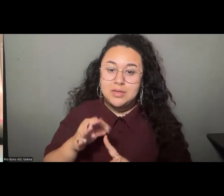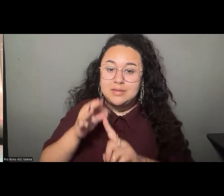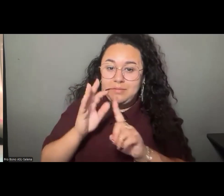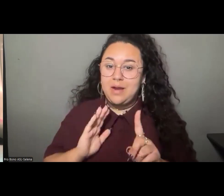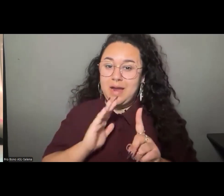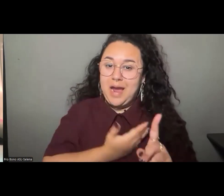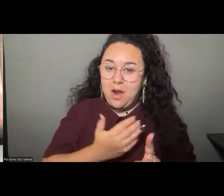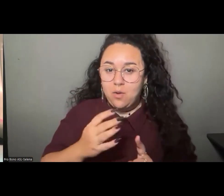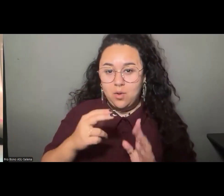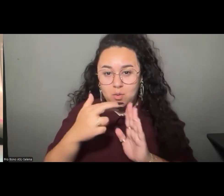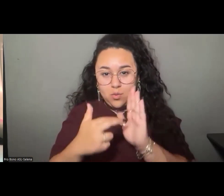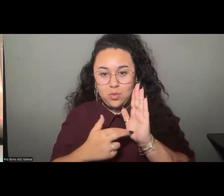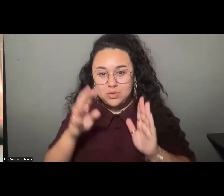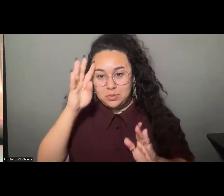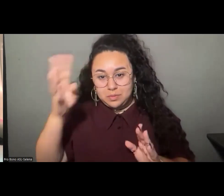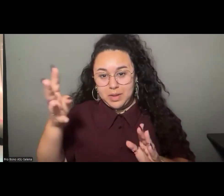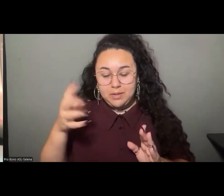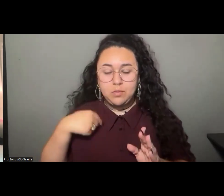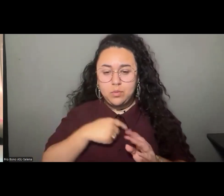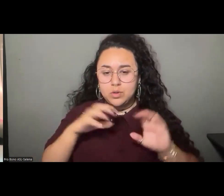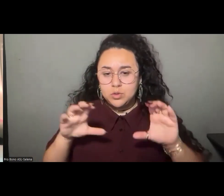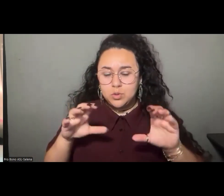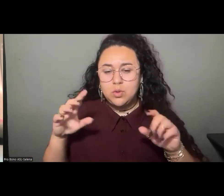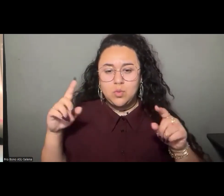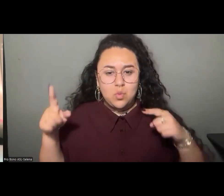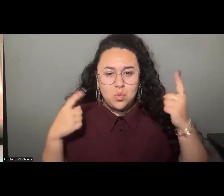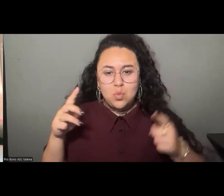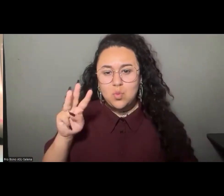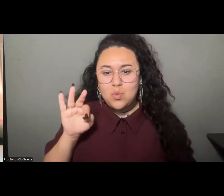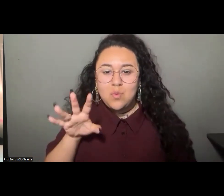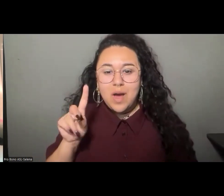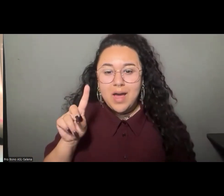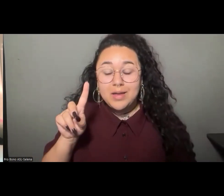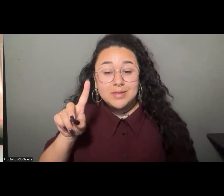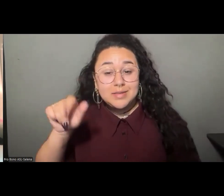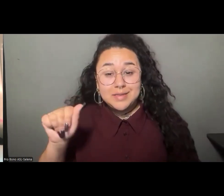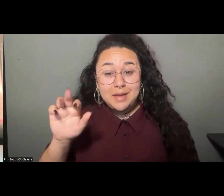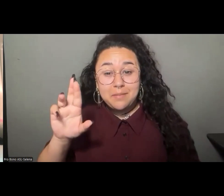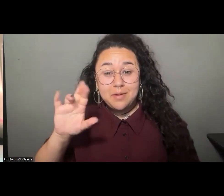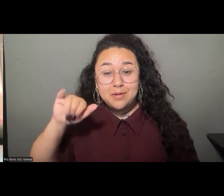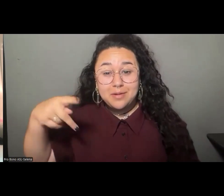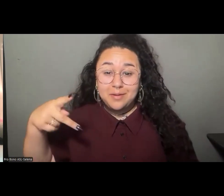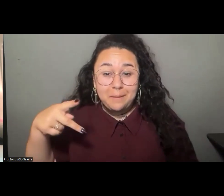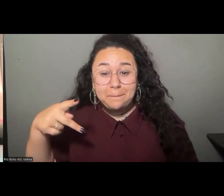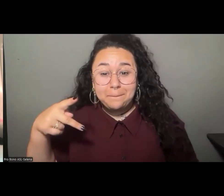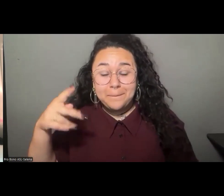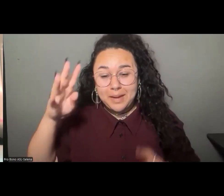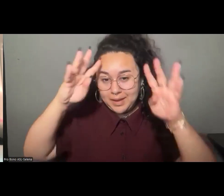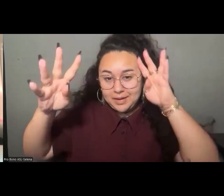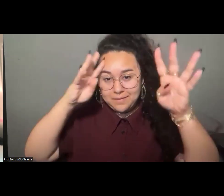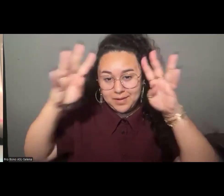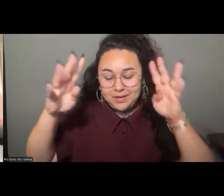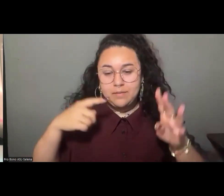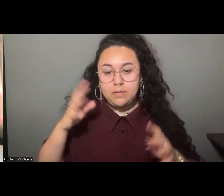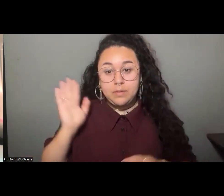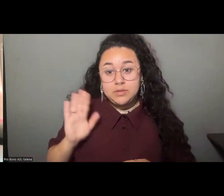so much wild, disabled, crip innovating from a place of being rejected and excluded, because